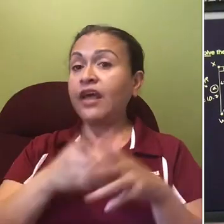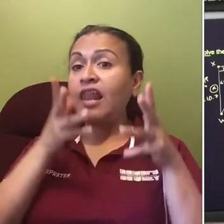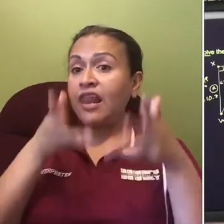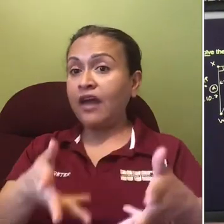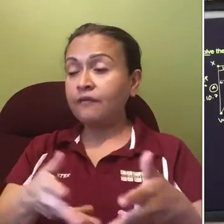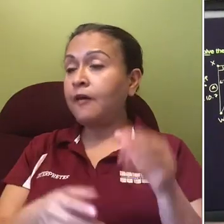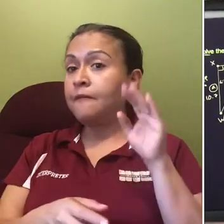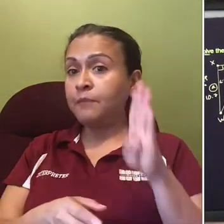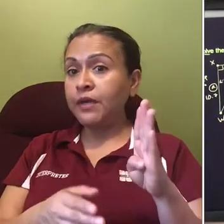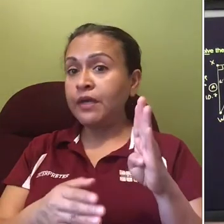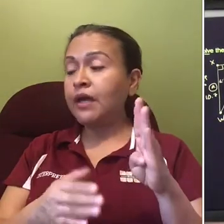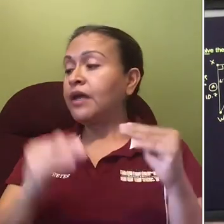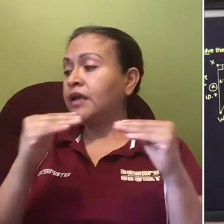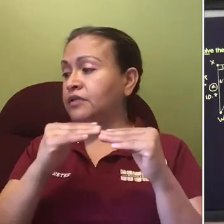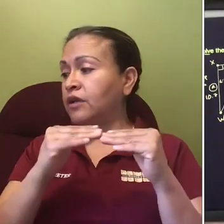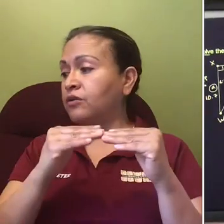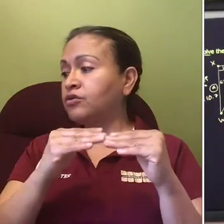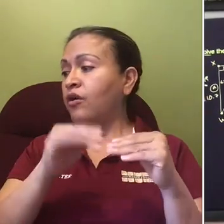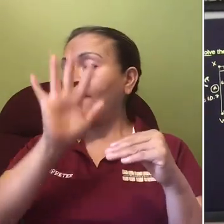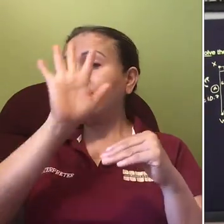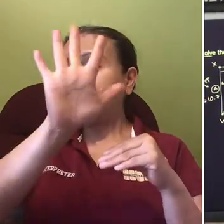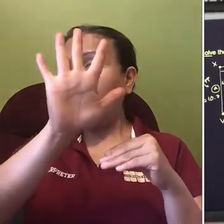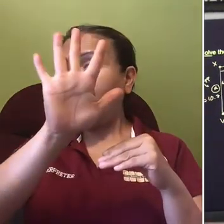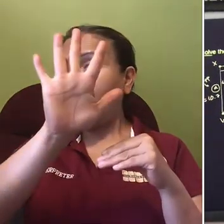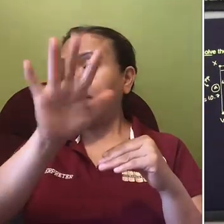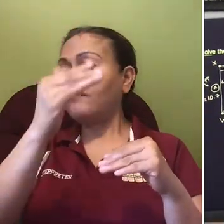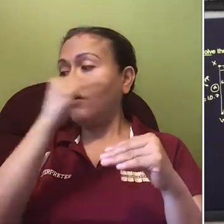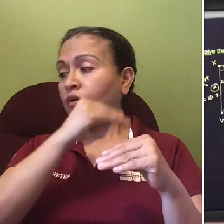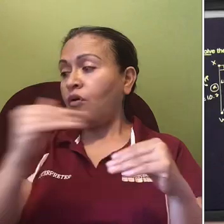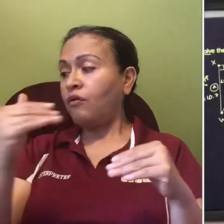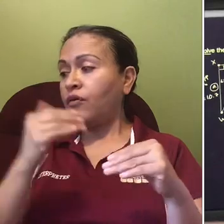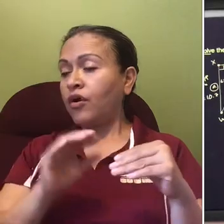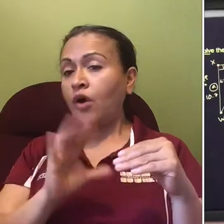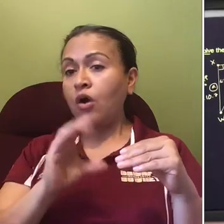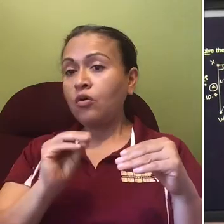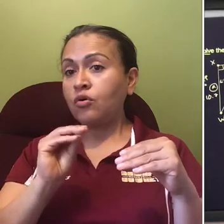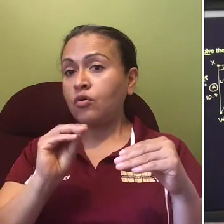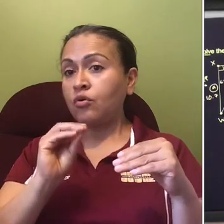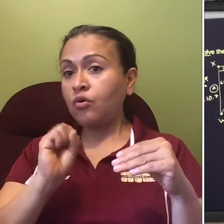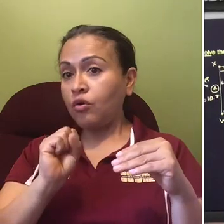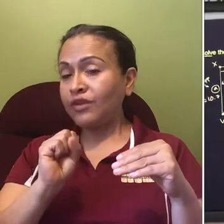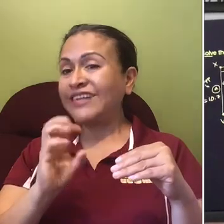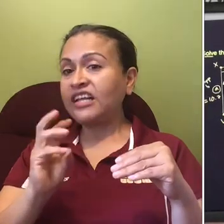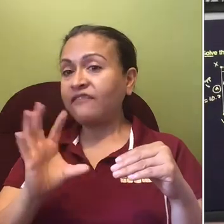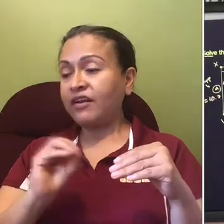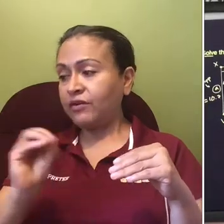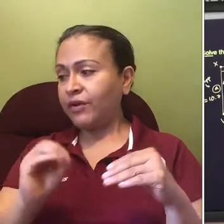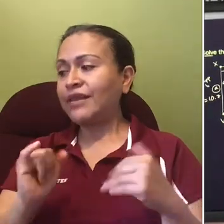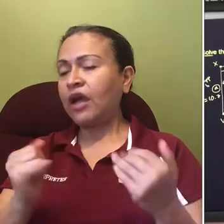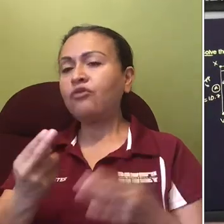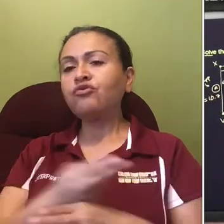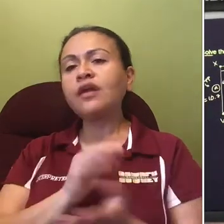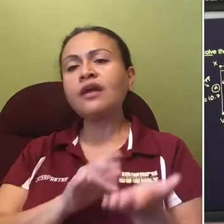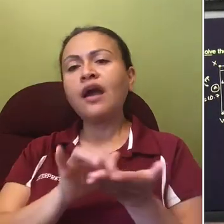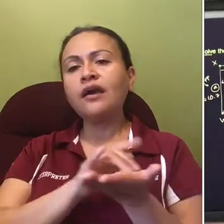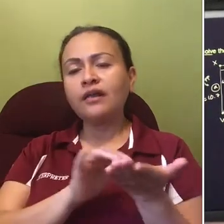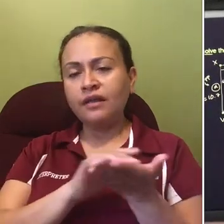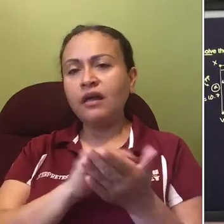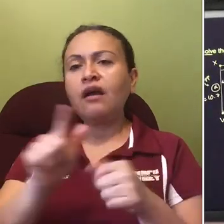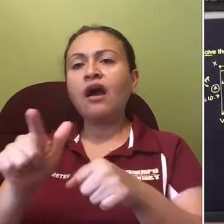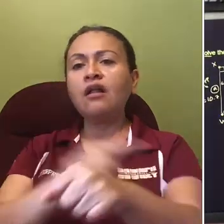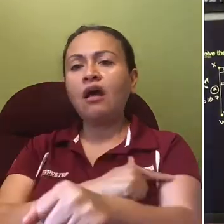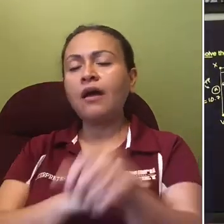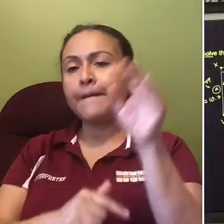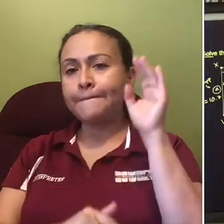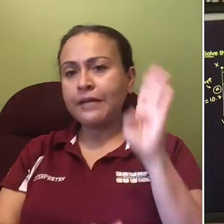5 over the cosine of 65 degrees. So let us now use our calculator to figure out the length of